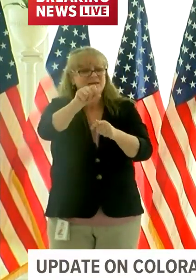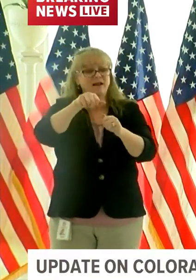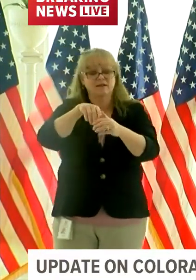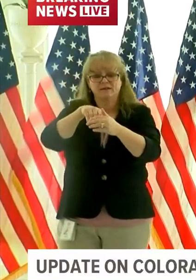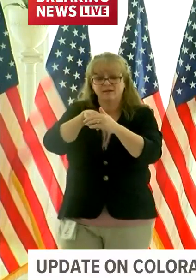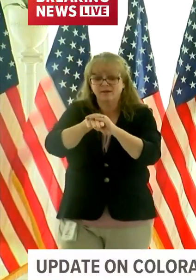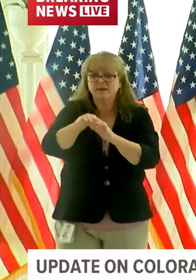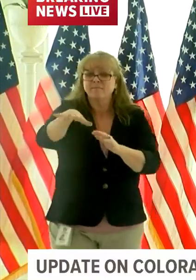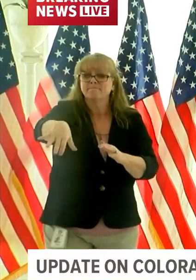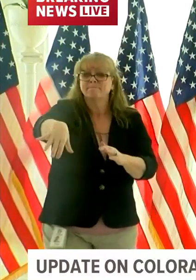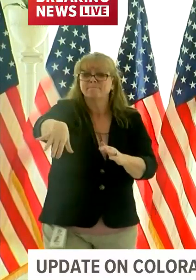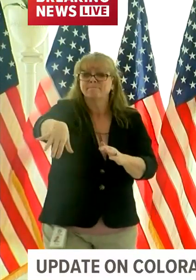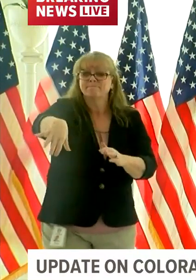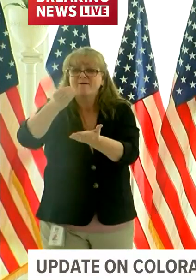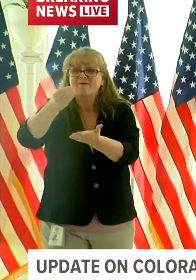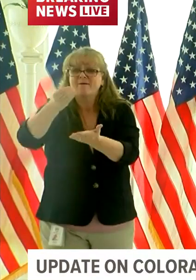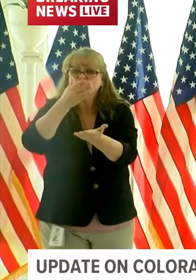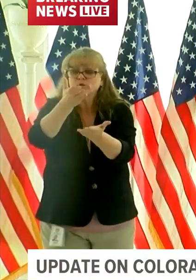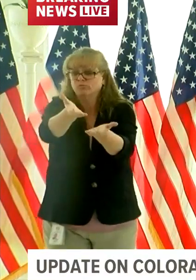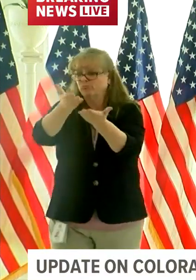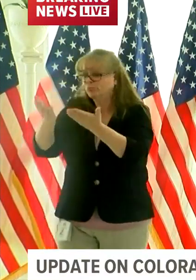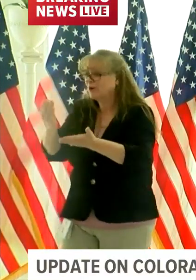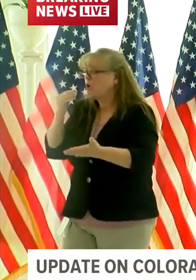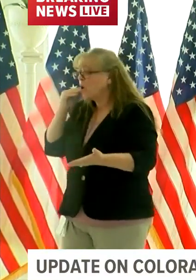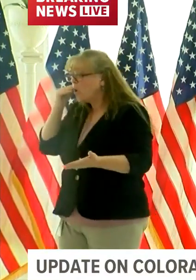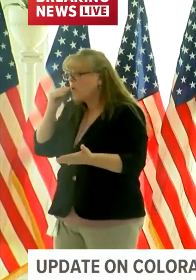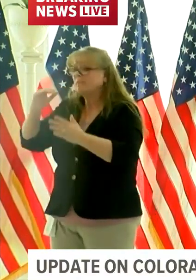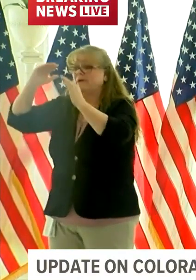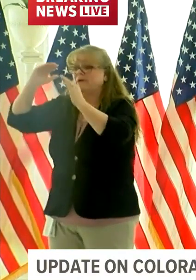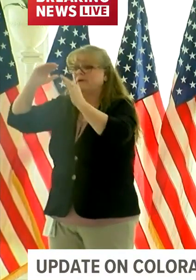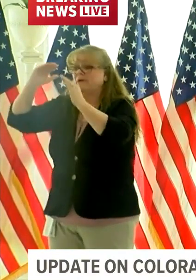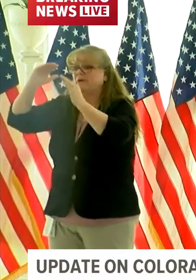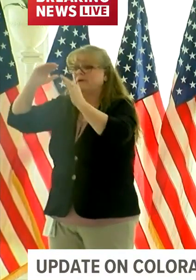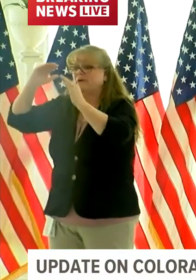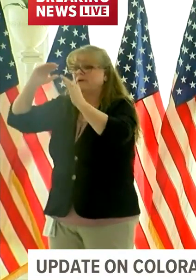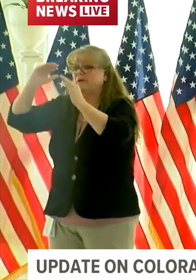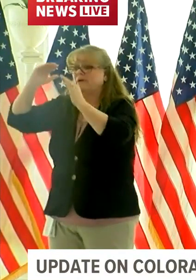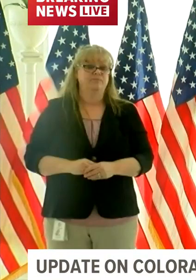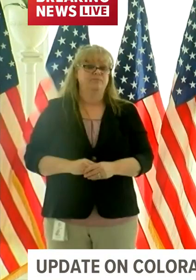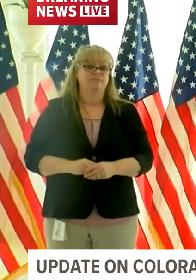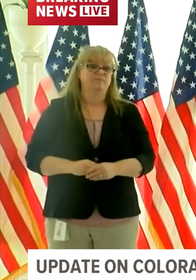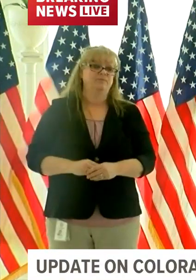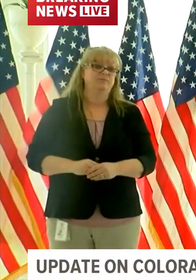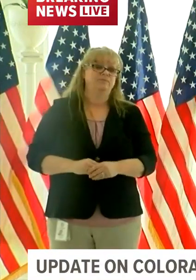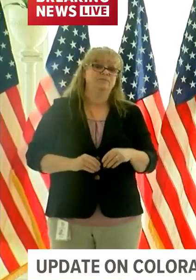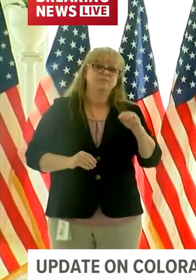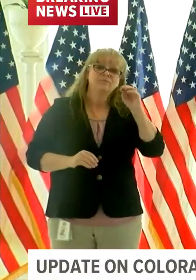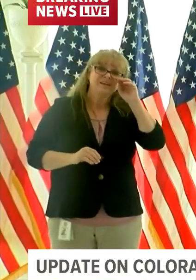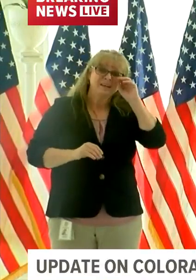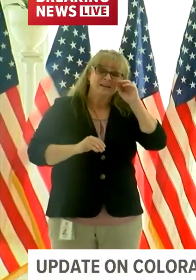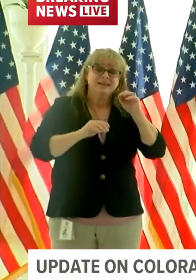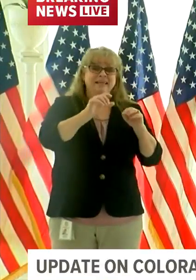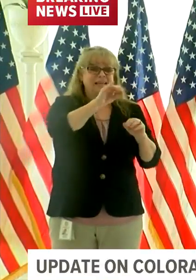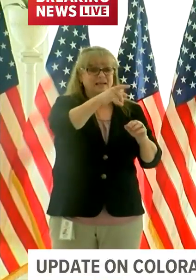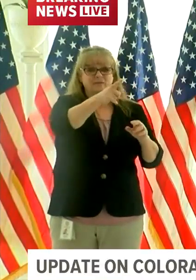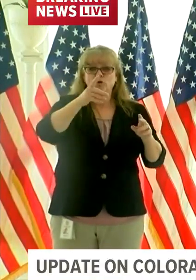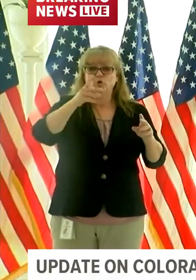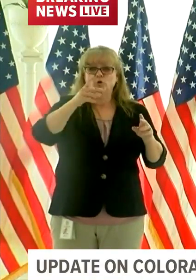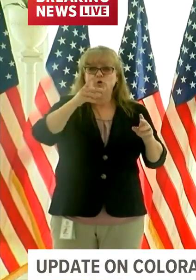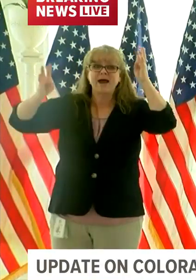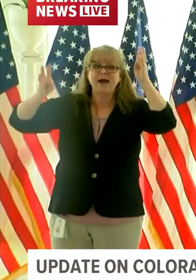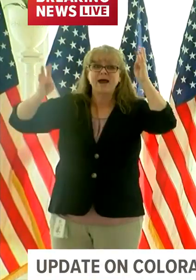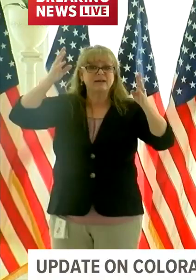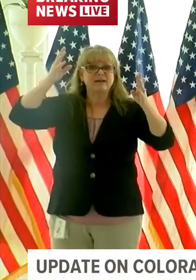together physically. We want all those ideas. Post them on our website. You can go to the Governor Jared Polis Facebook page. You can tweet at